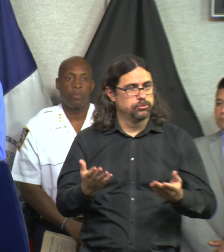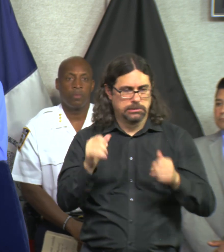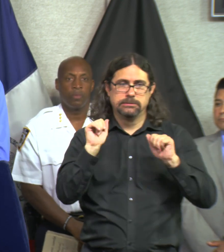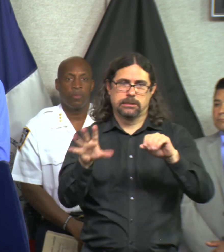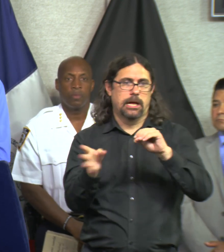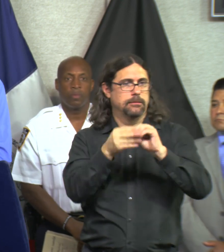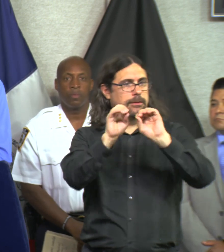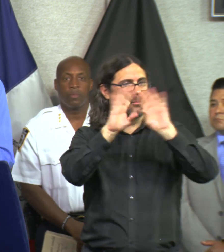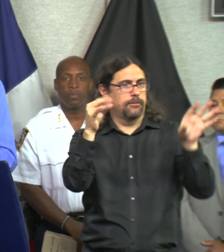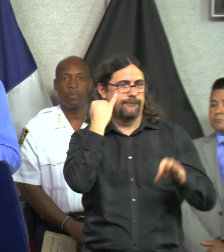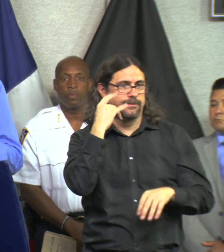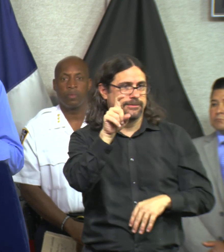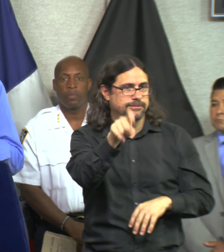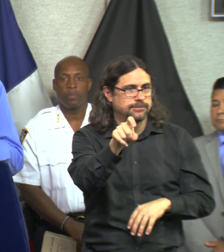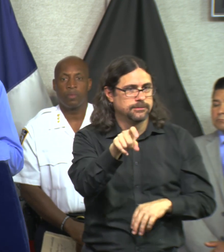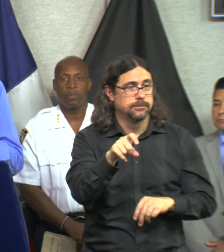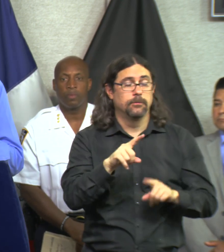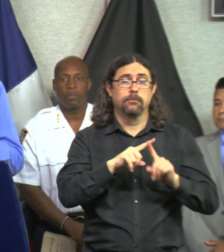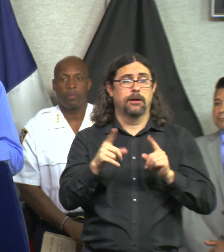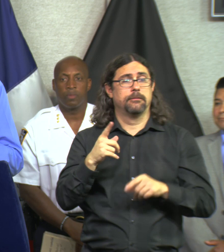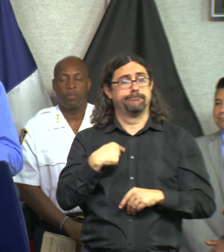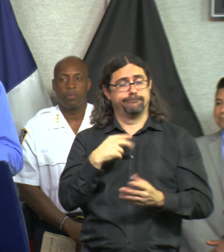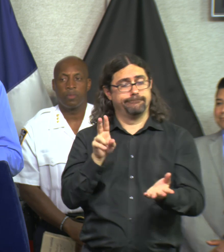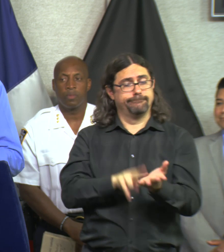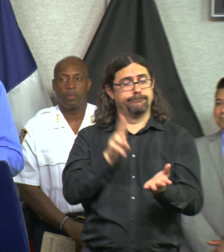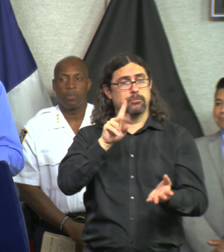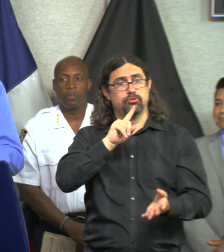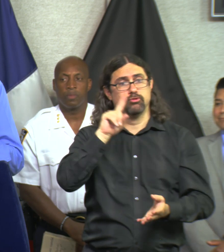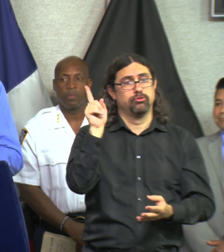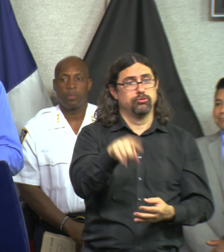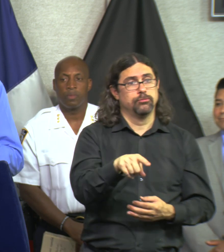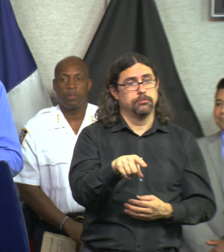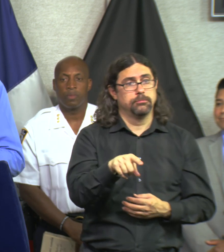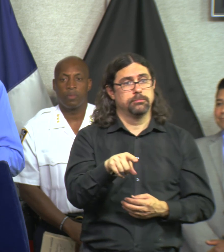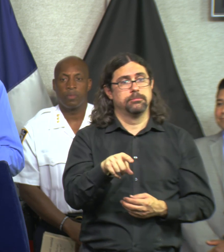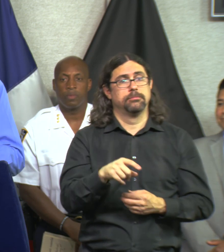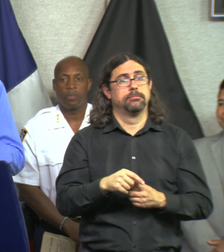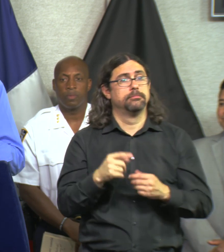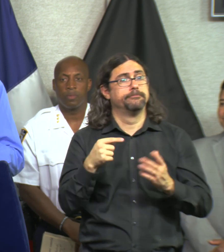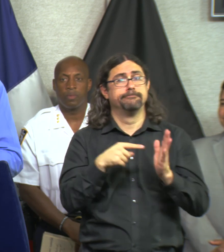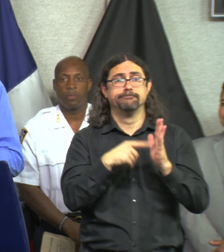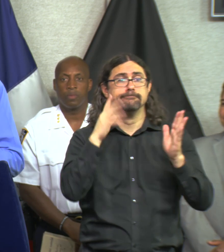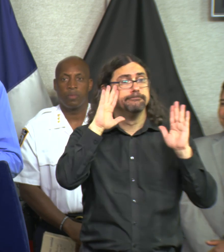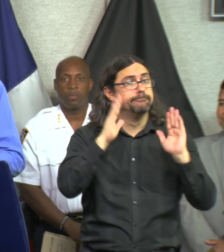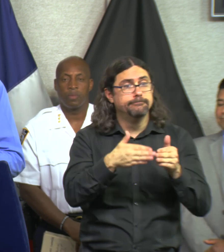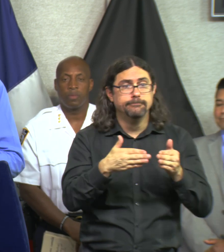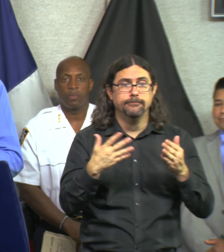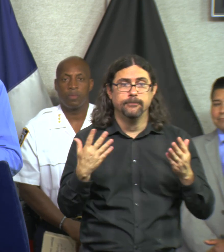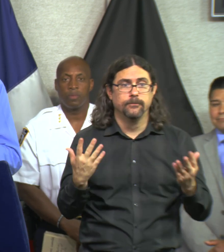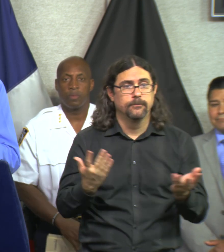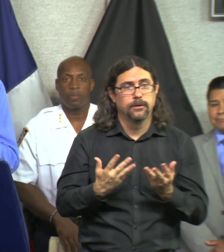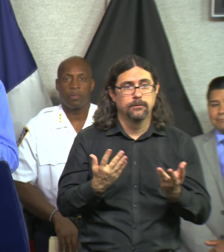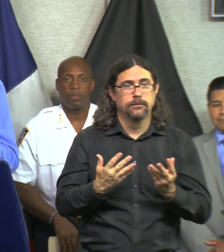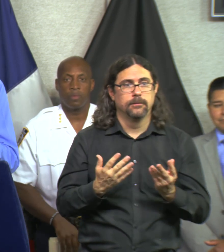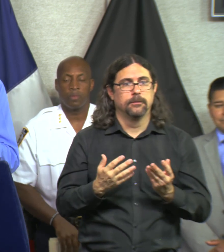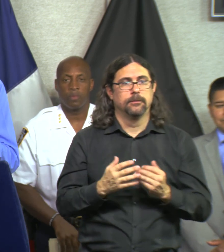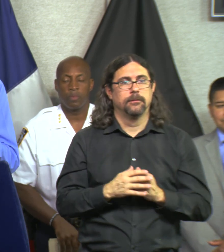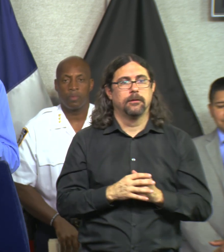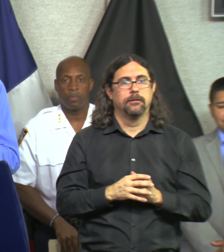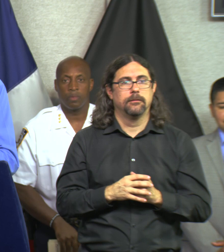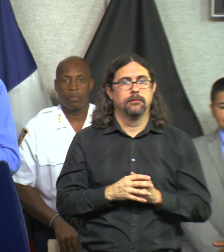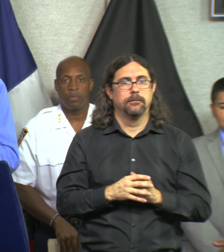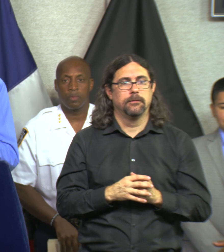order was focused on the fact that we have a large number of office buildings